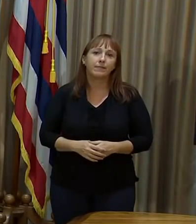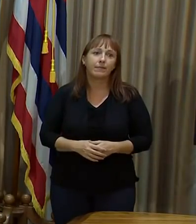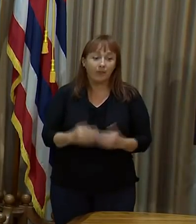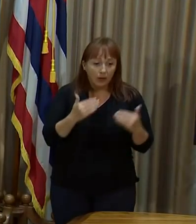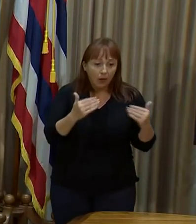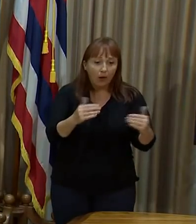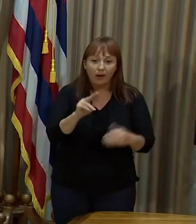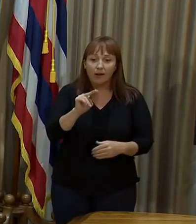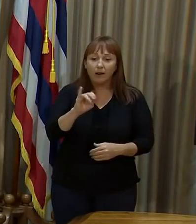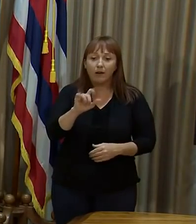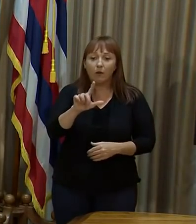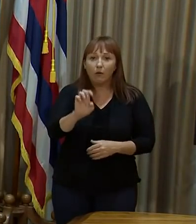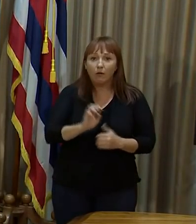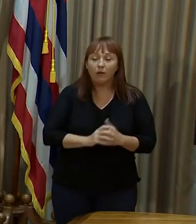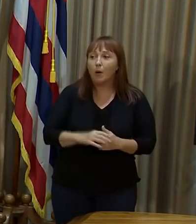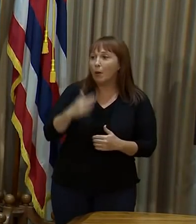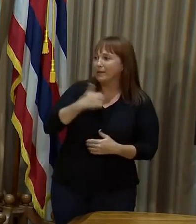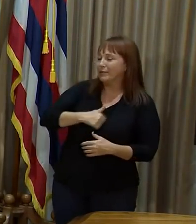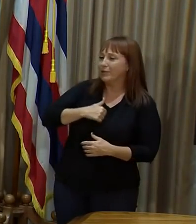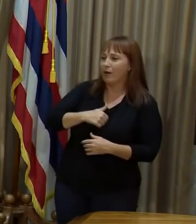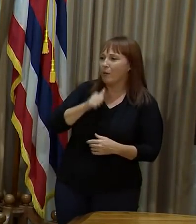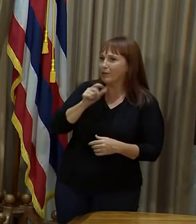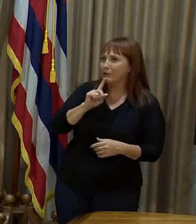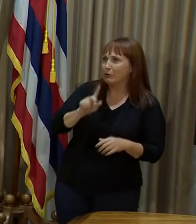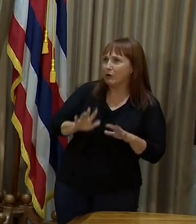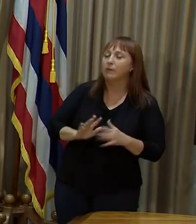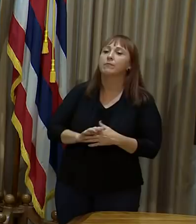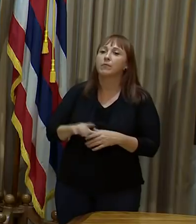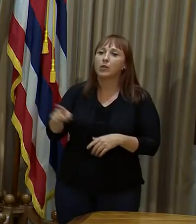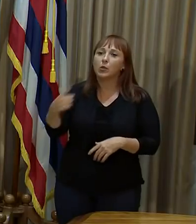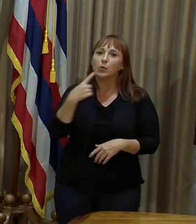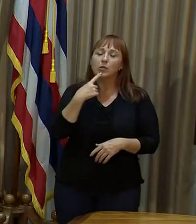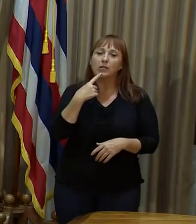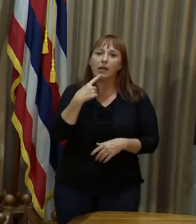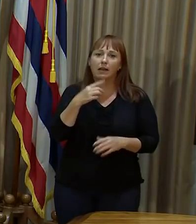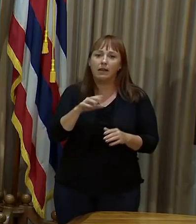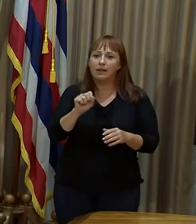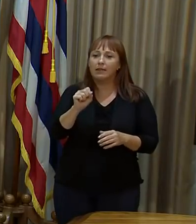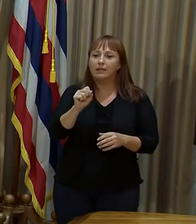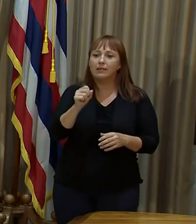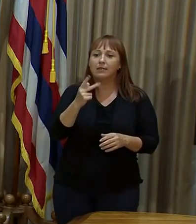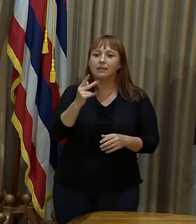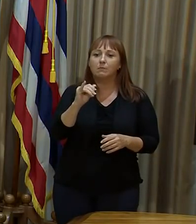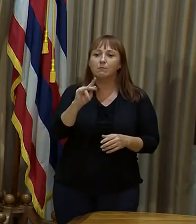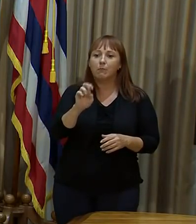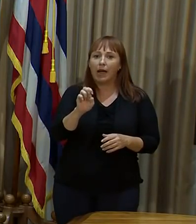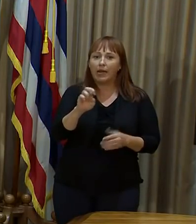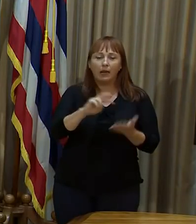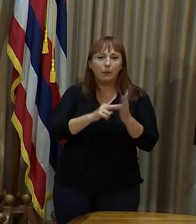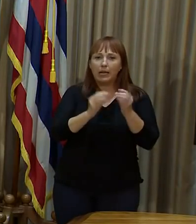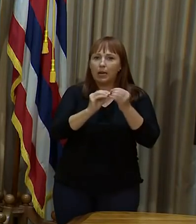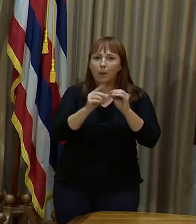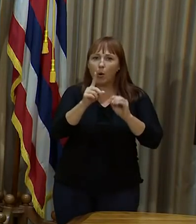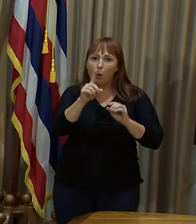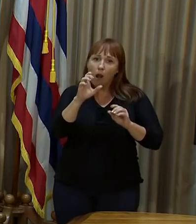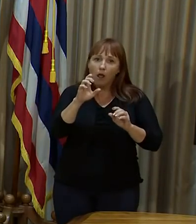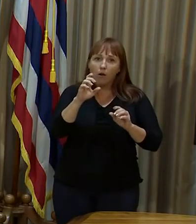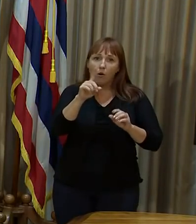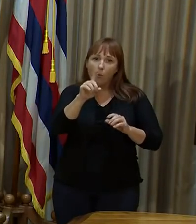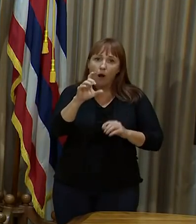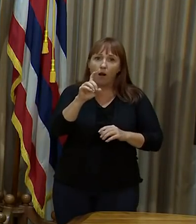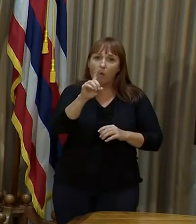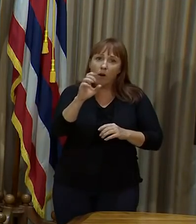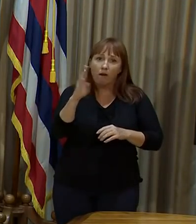Go ahead, Nicole. Oh, sorry, I wasn't sure. But when you say spike, is that like 100 of cases for days, or what does that mean as far